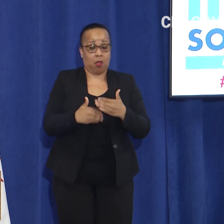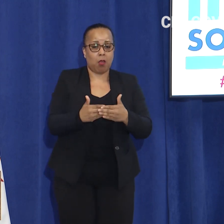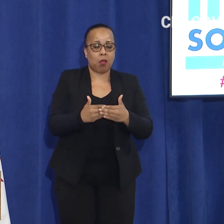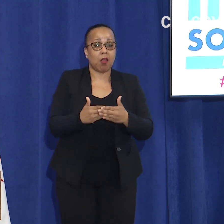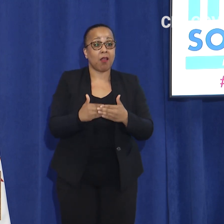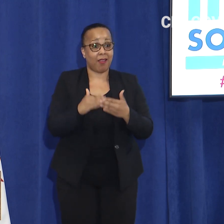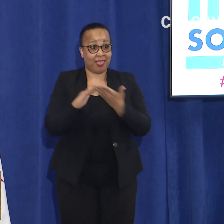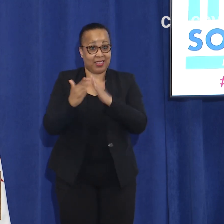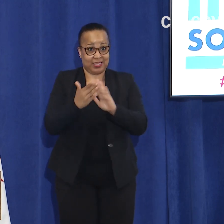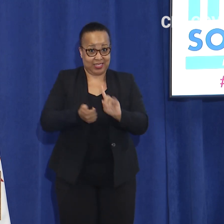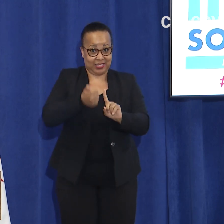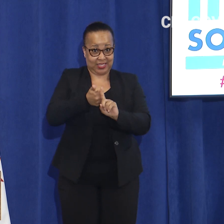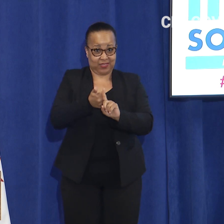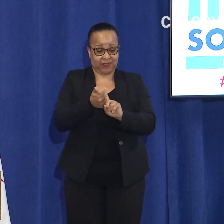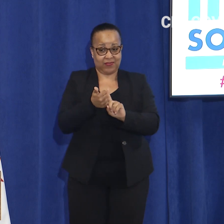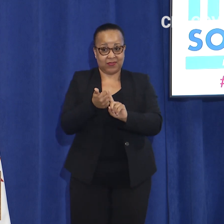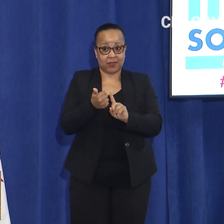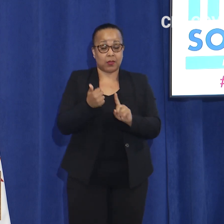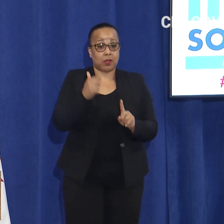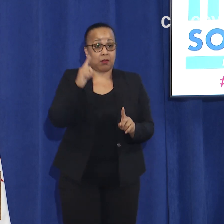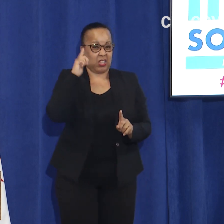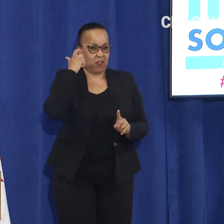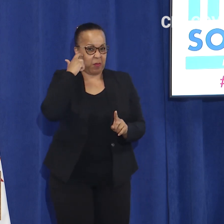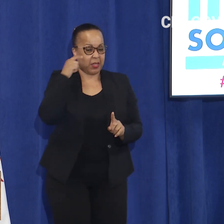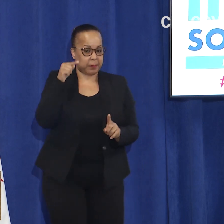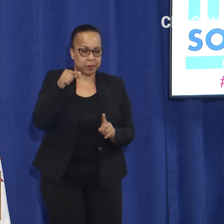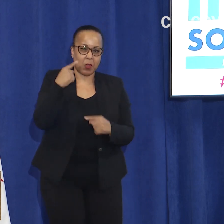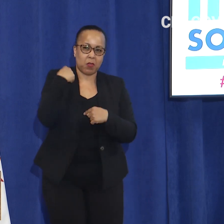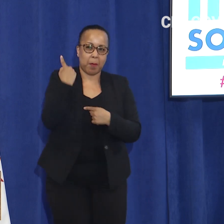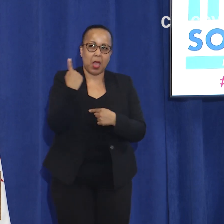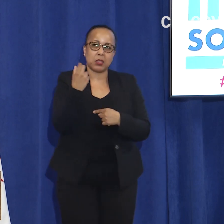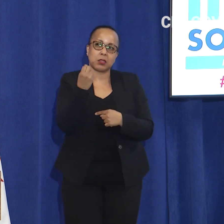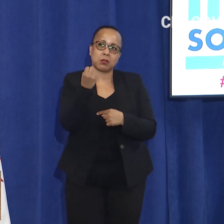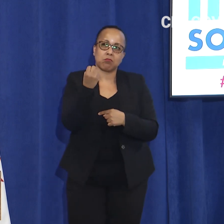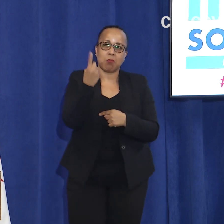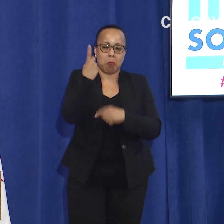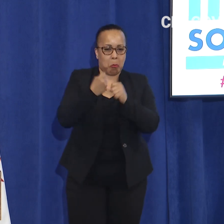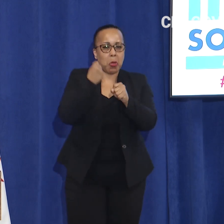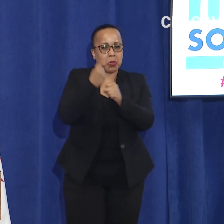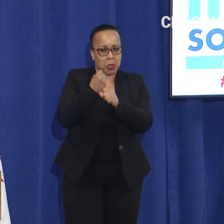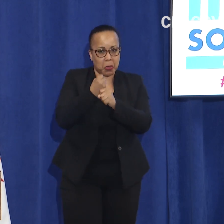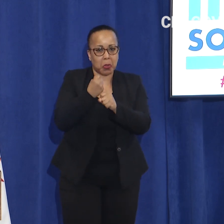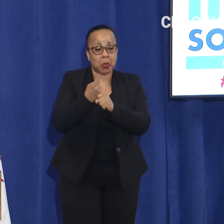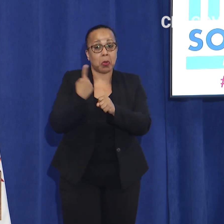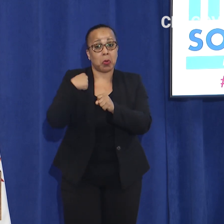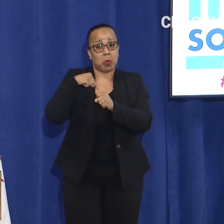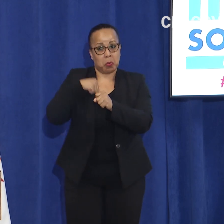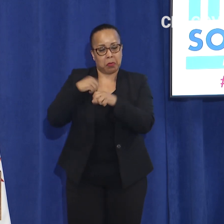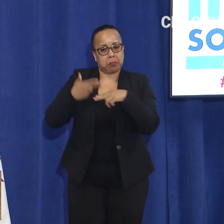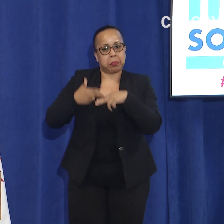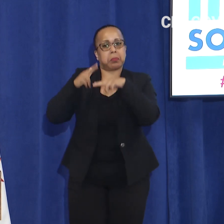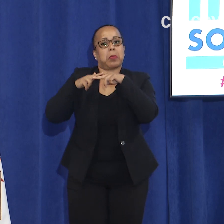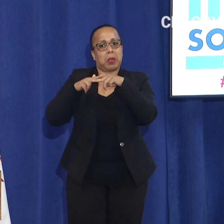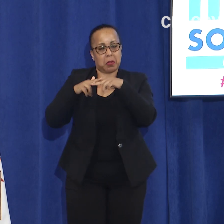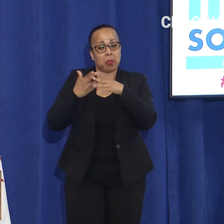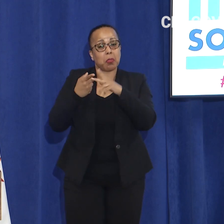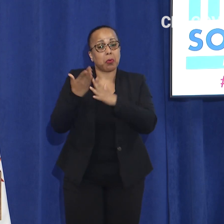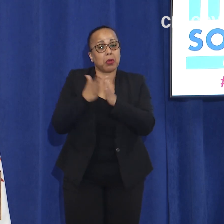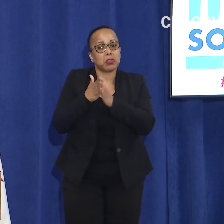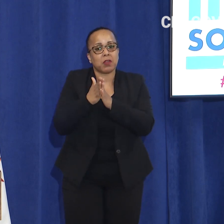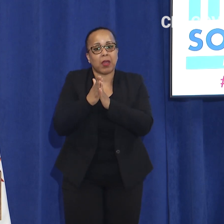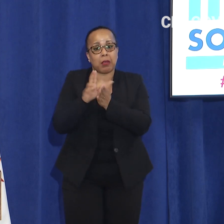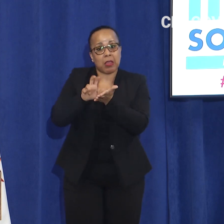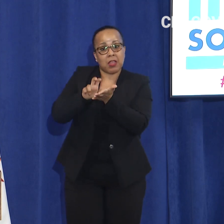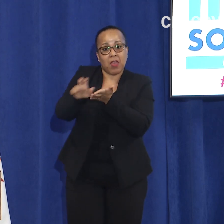In the city alone, city government alone, over the past 12 months, we have made key gains in our mission through initiatives like